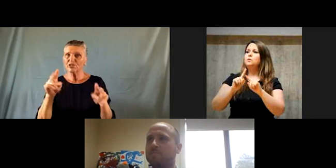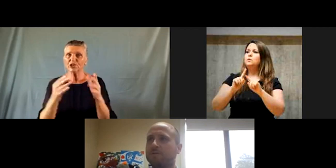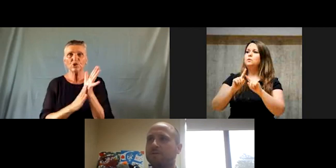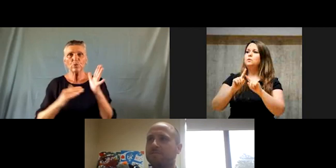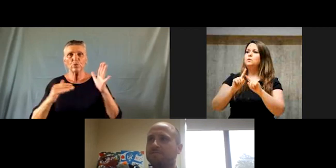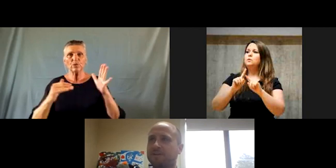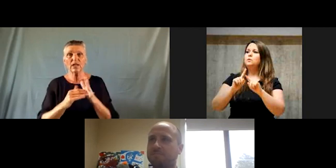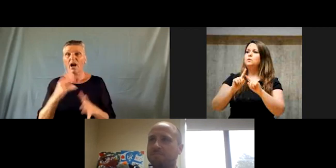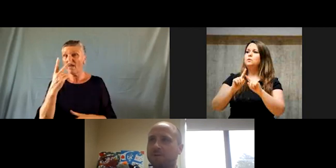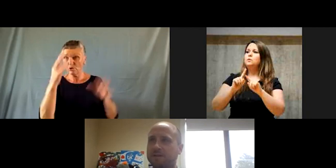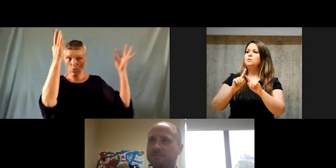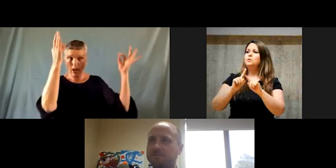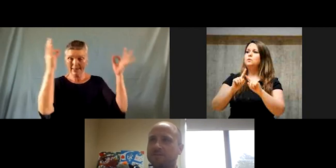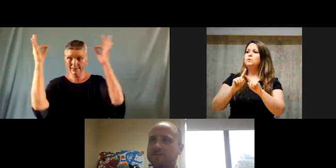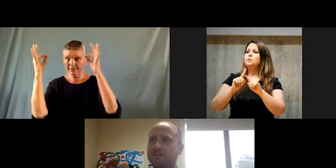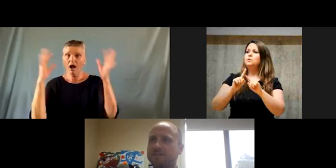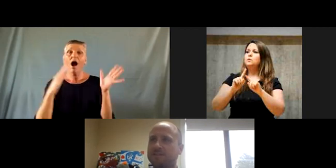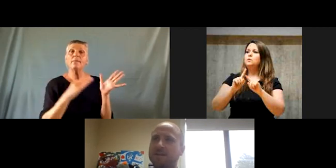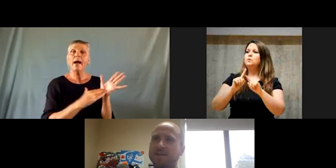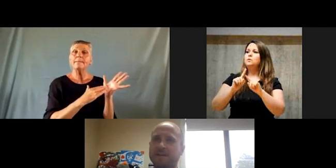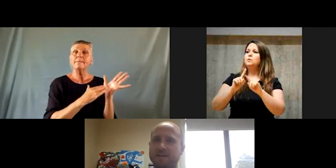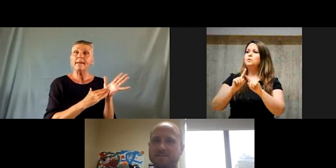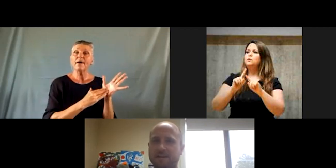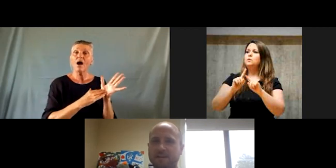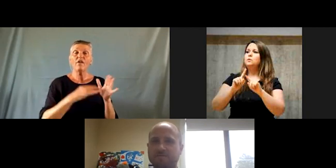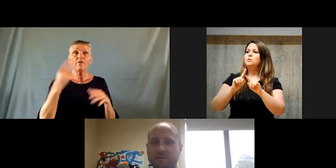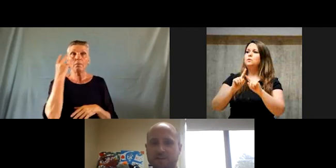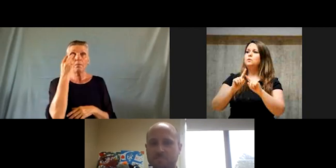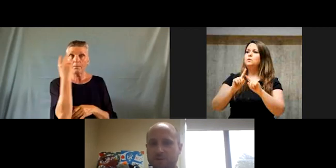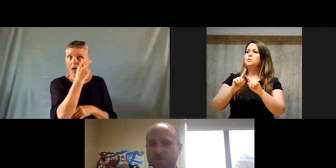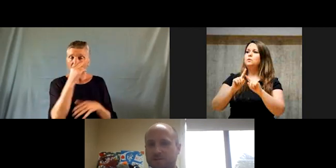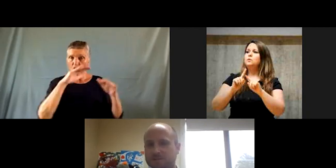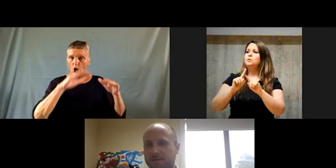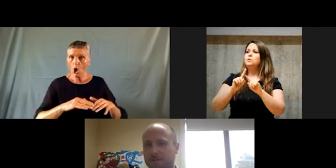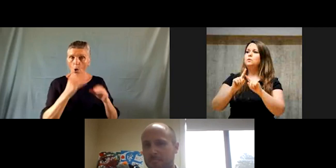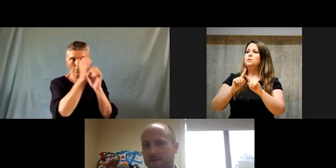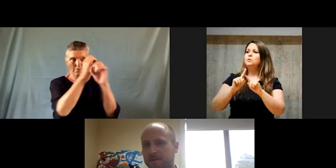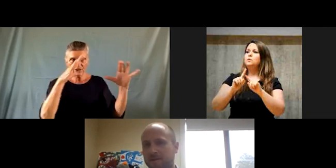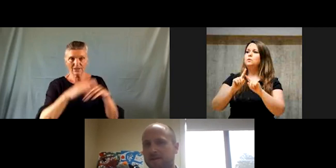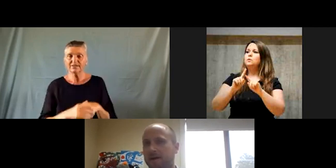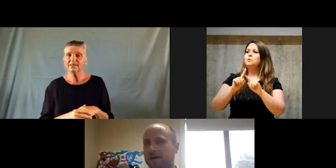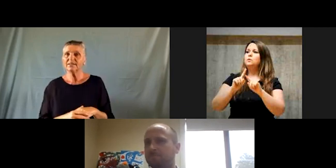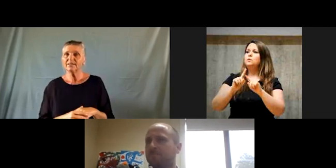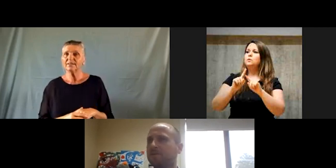a member of Blind Low Vision New Zealand and have retinitis pigmentosa.